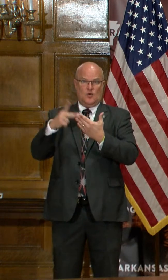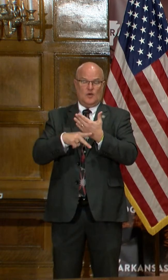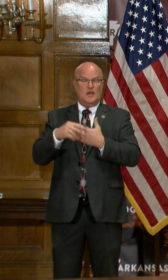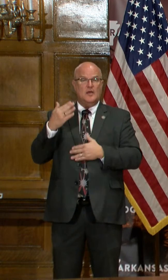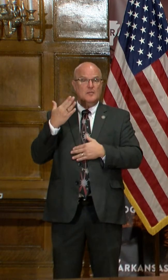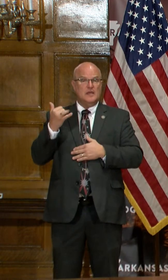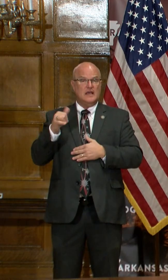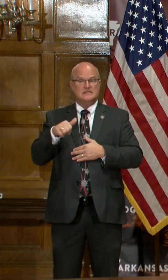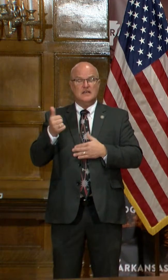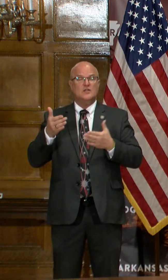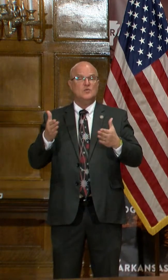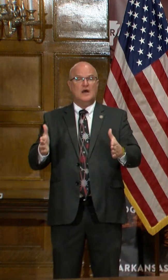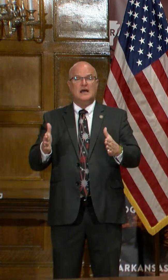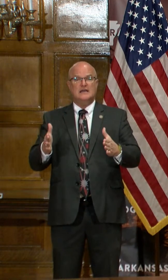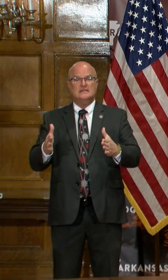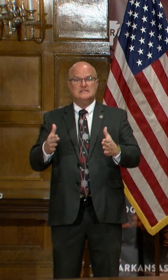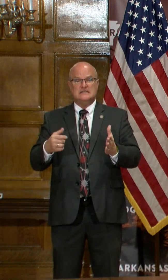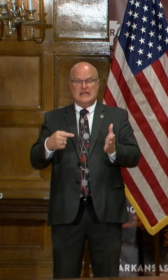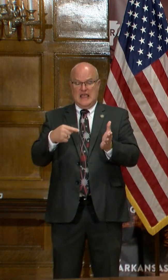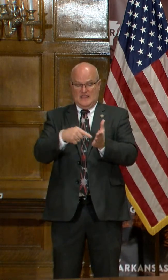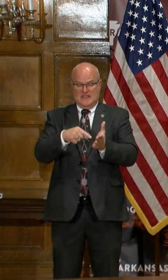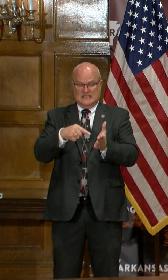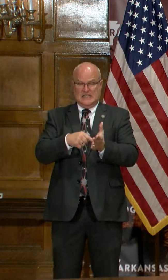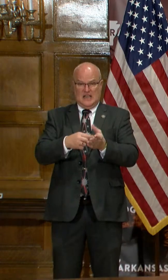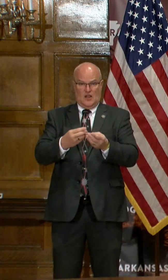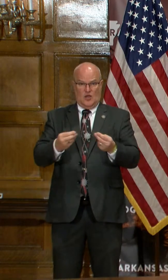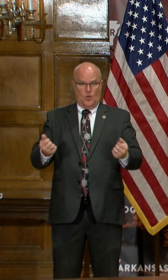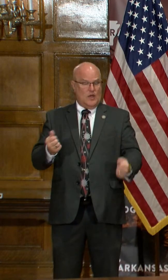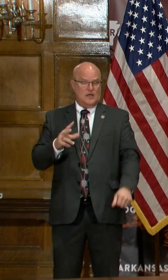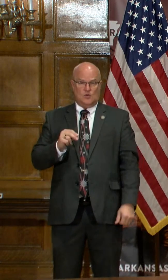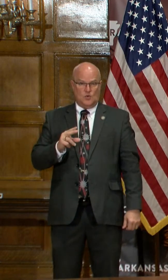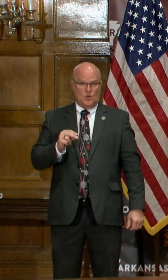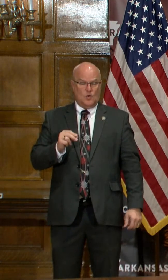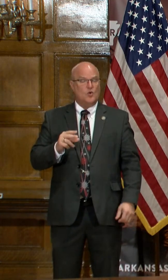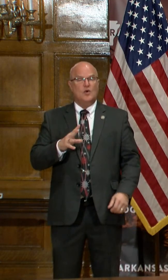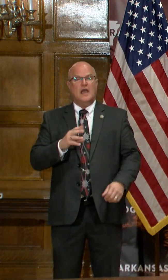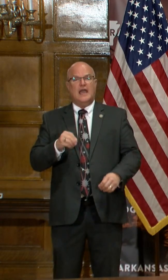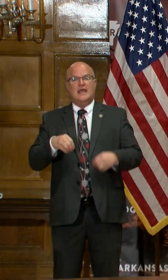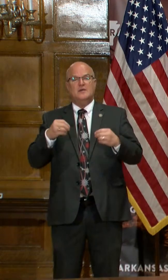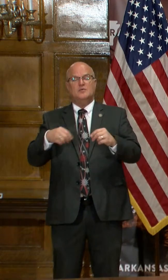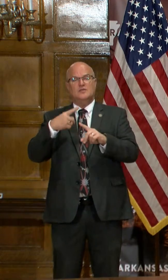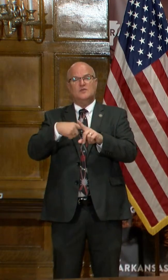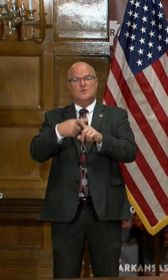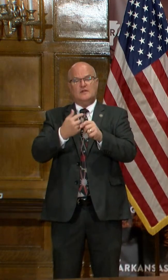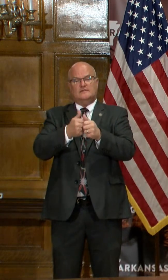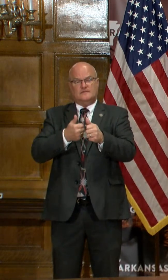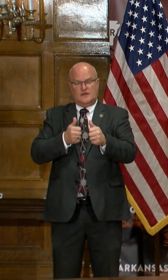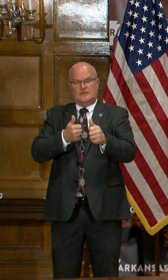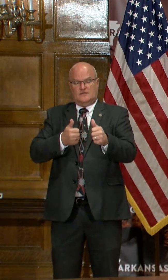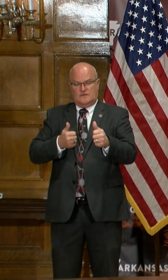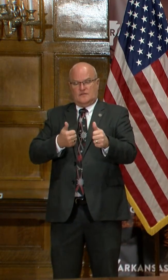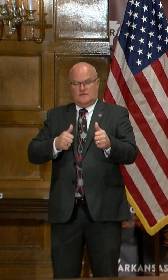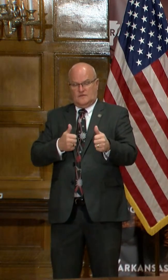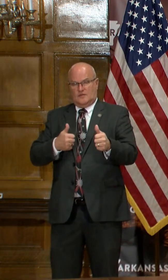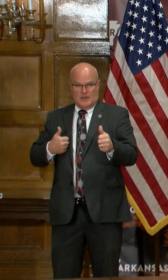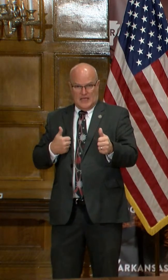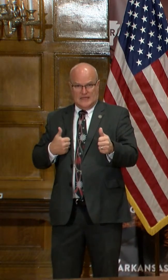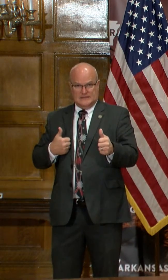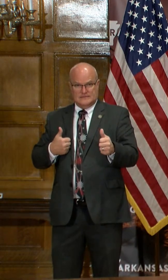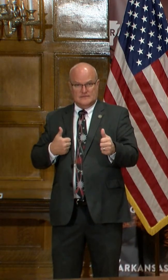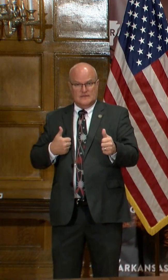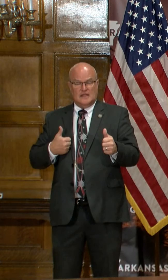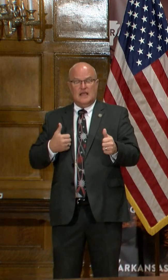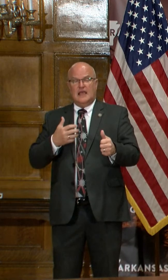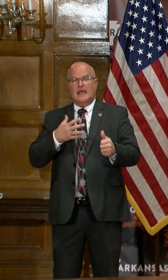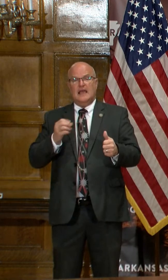because otherwise the debt doesn't go away and it just puts the renter further and further behind, and